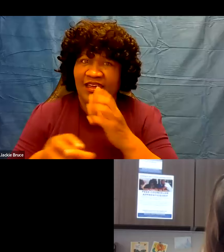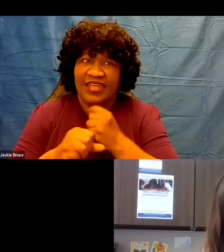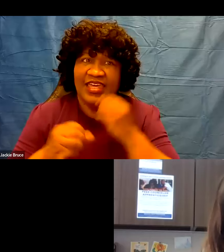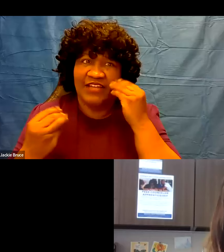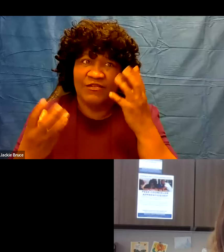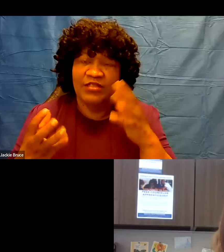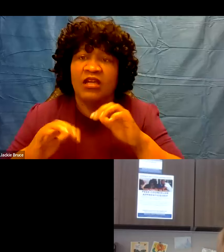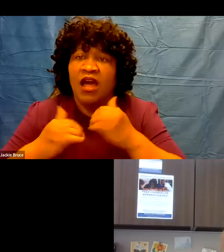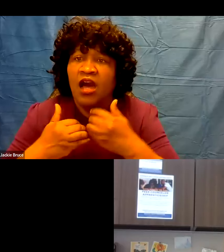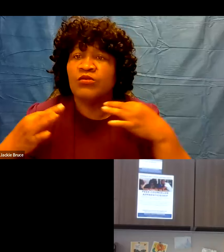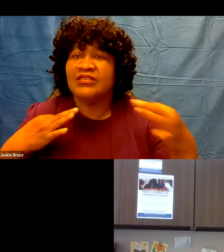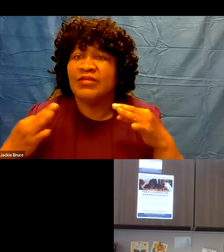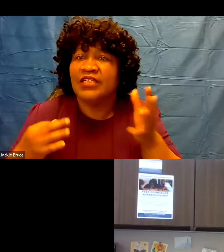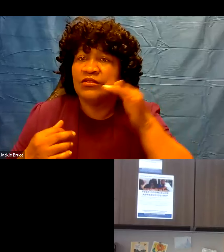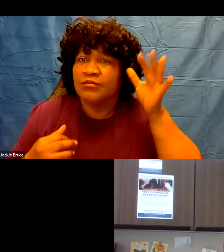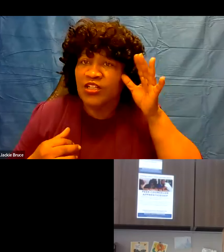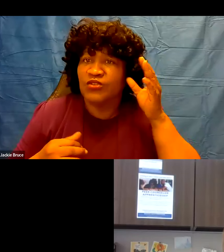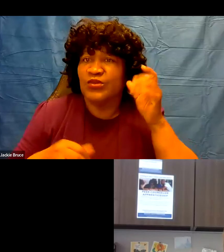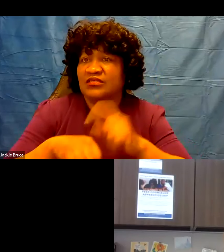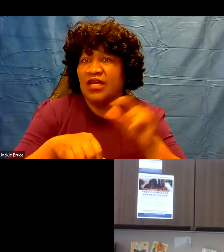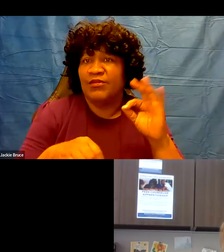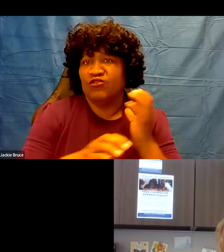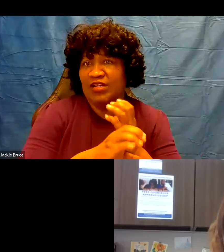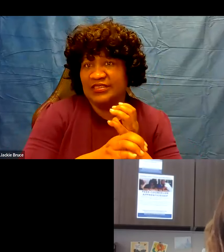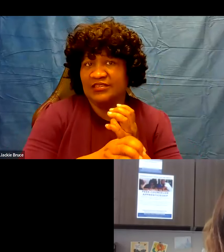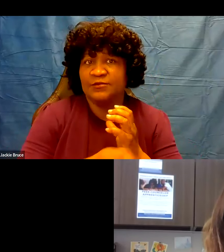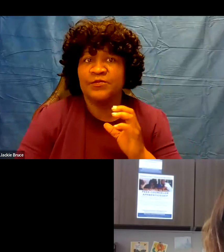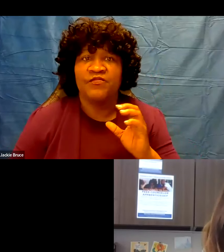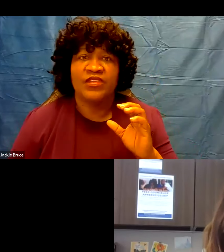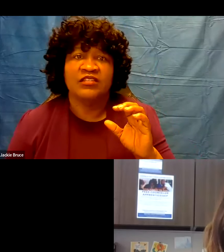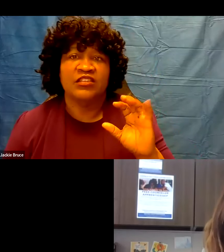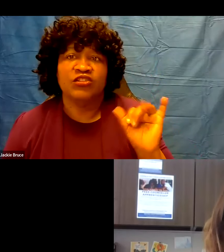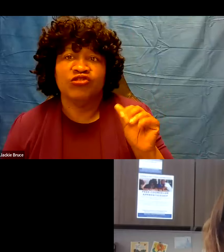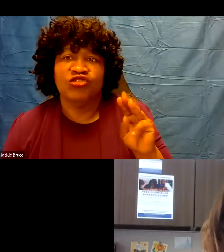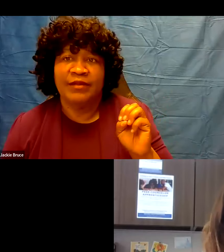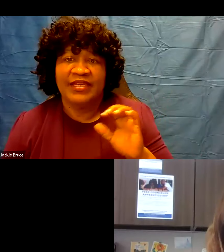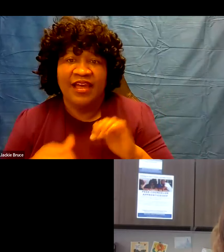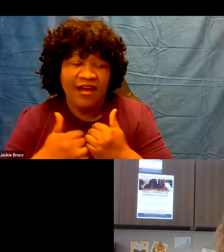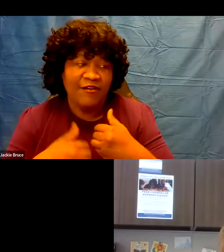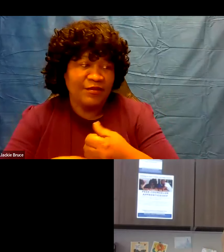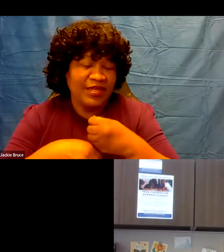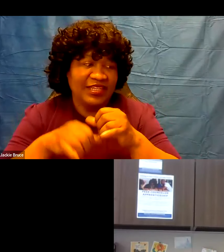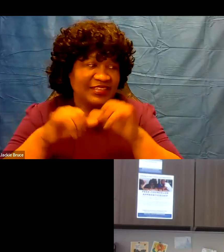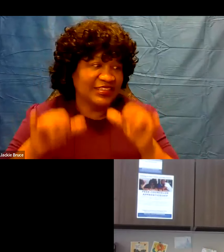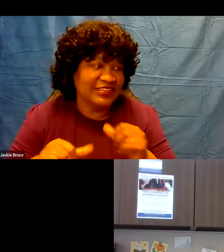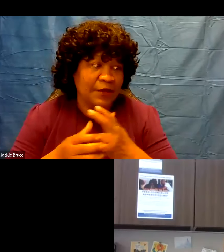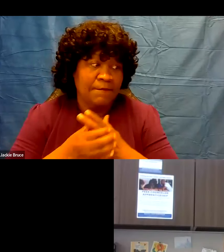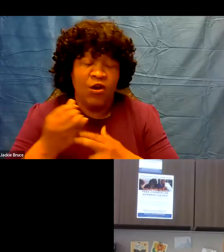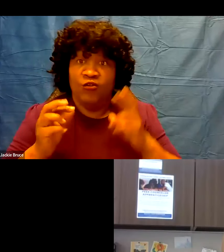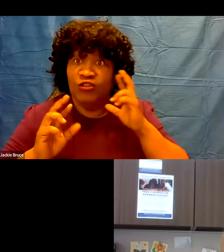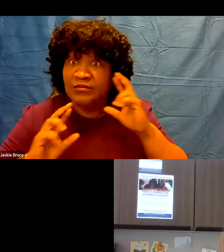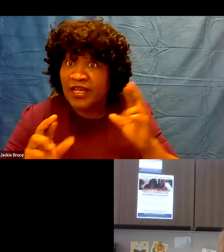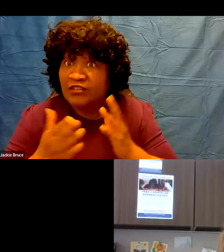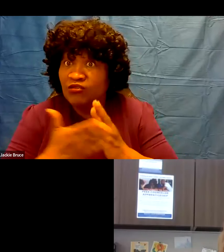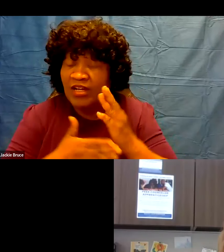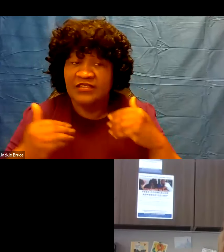we explain that in a moments of crisis? Okay, so you're asking the question to how can we create a system that both respects that right of young